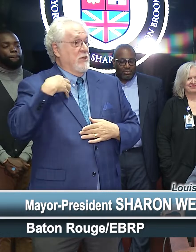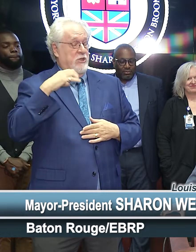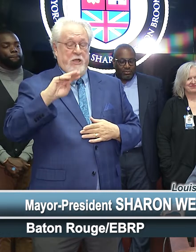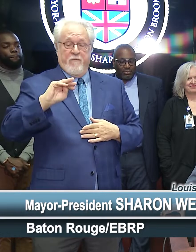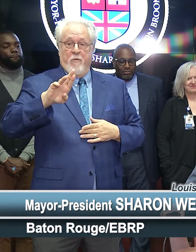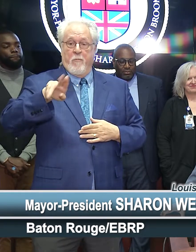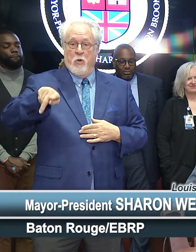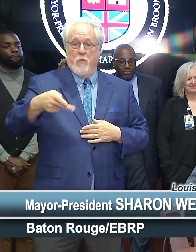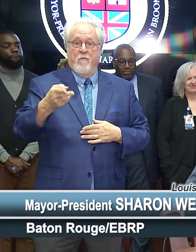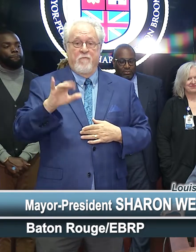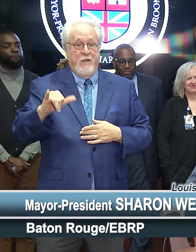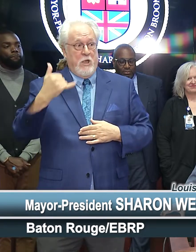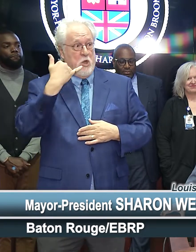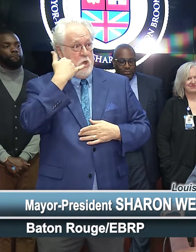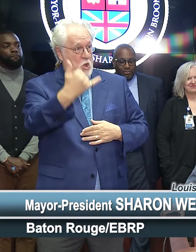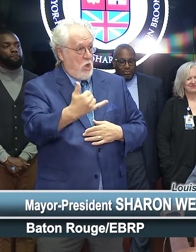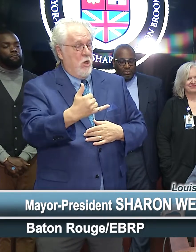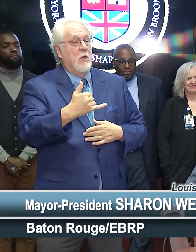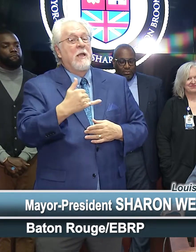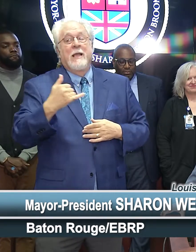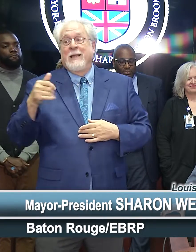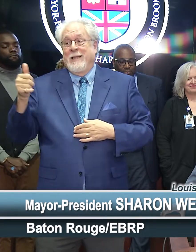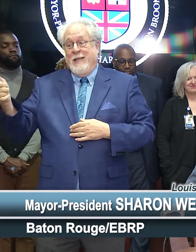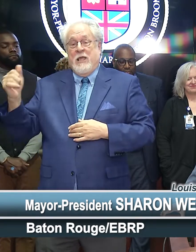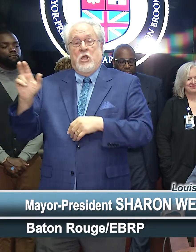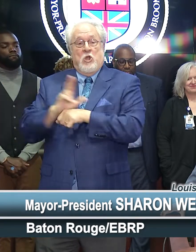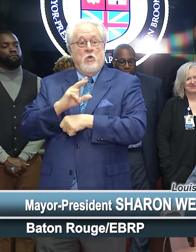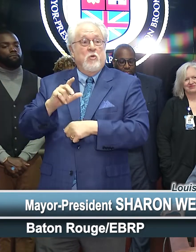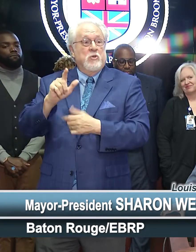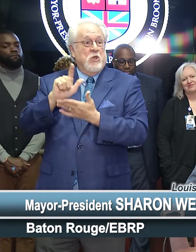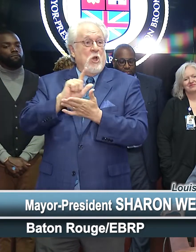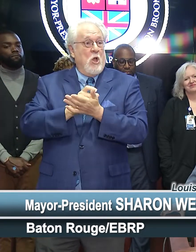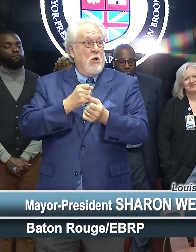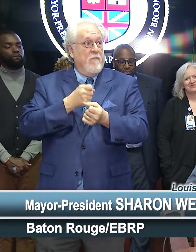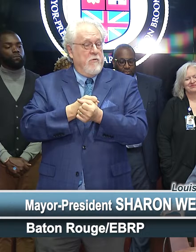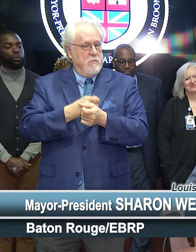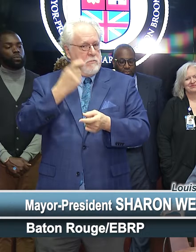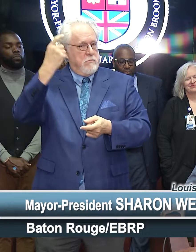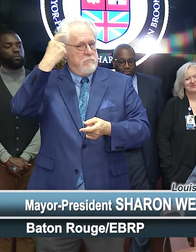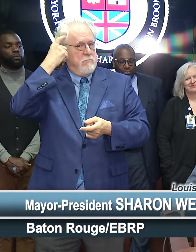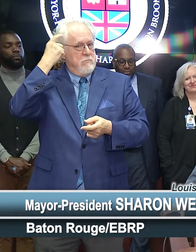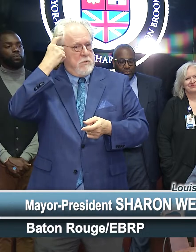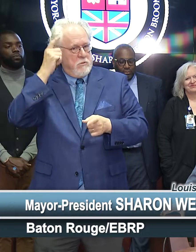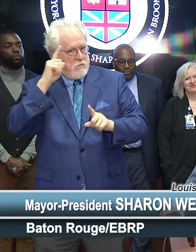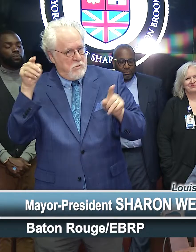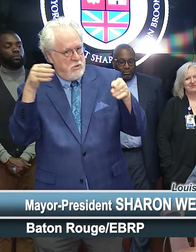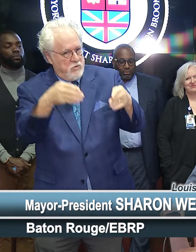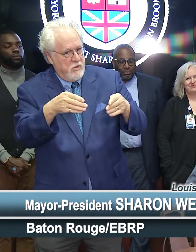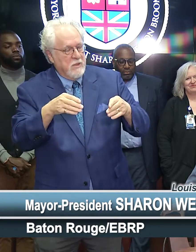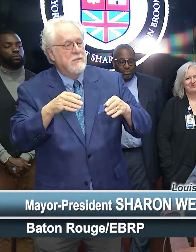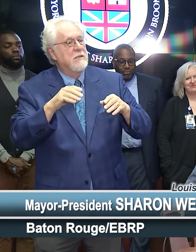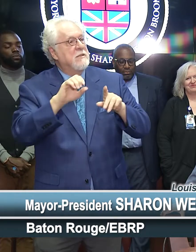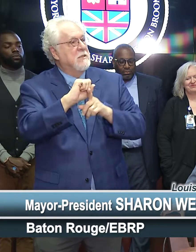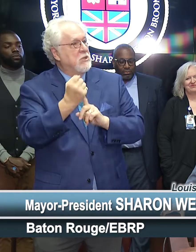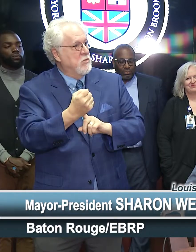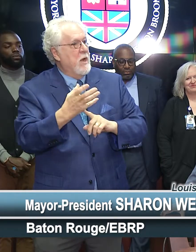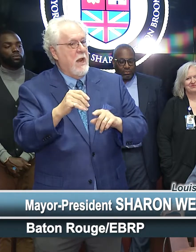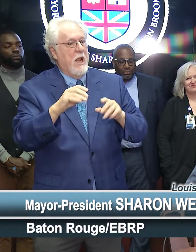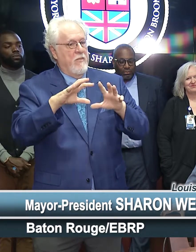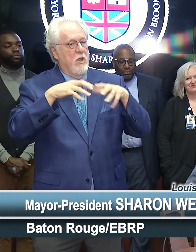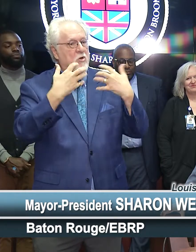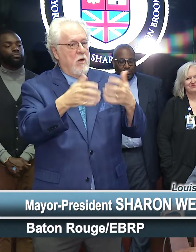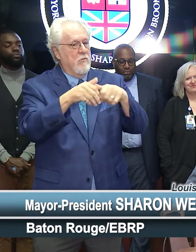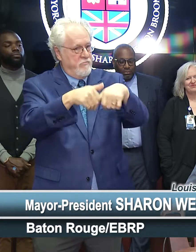when he became aware of it, he used his law enforcement acumen to address the situation, and the crowd